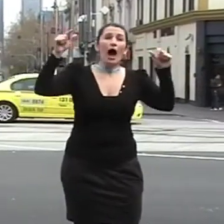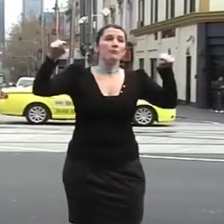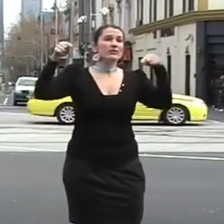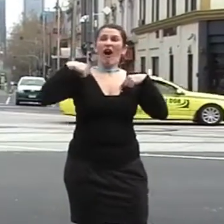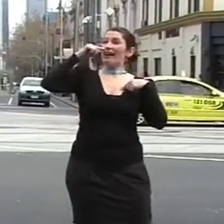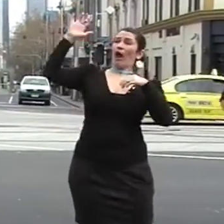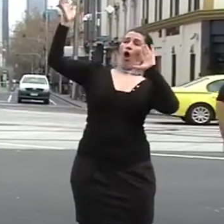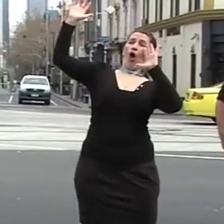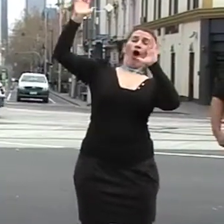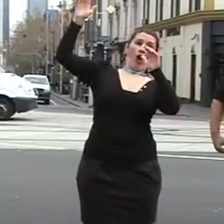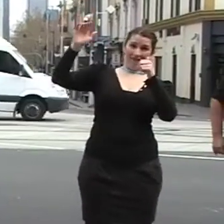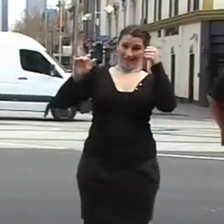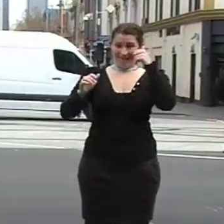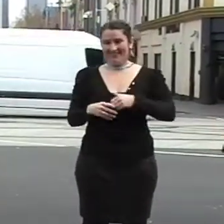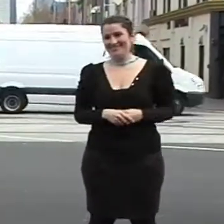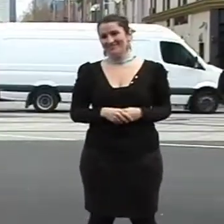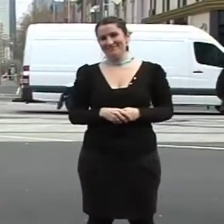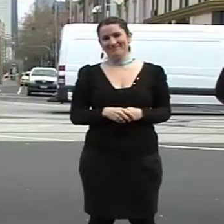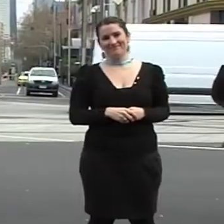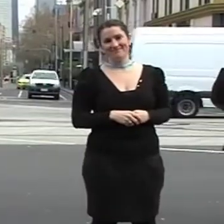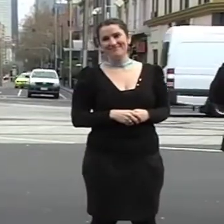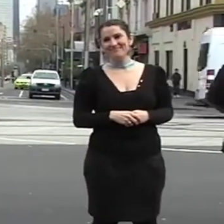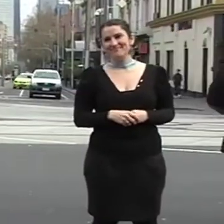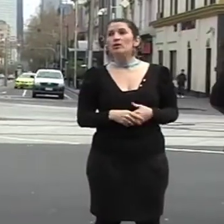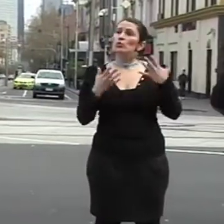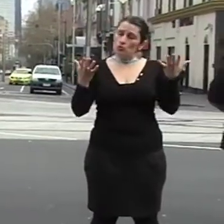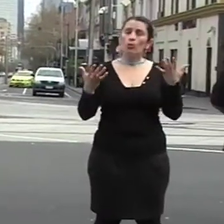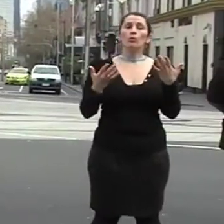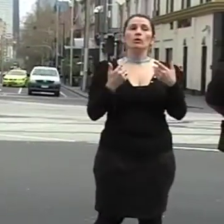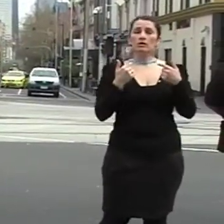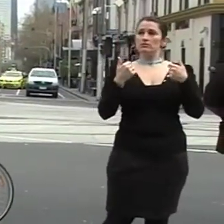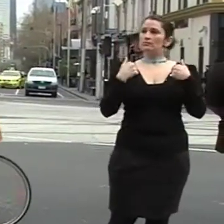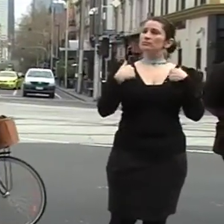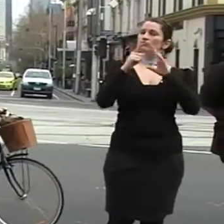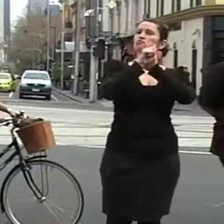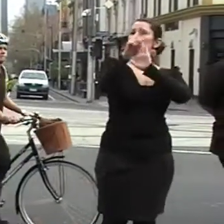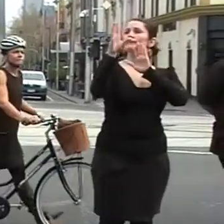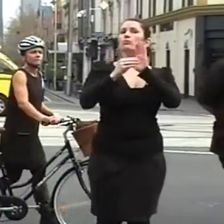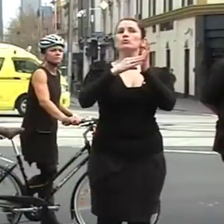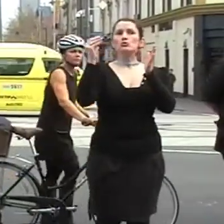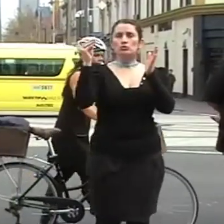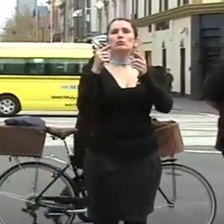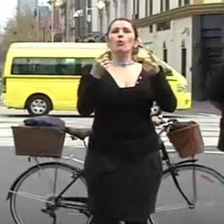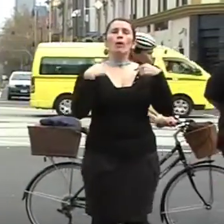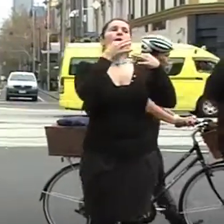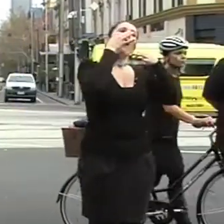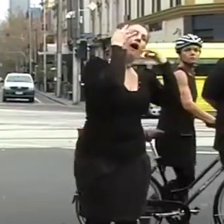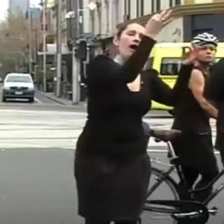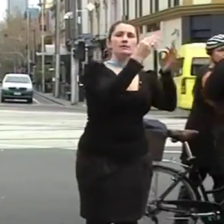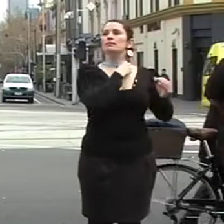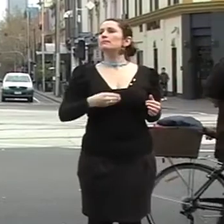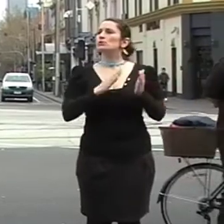not the point. We students are asking Minister Hall to please recognise your